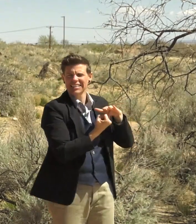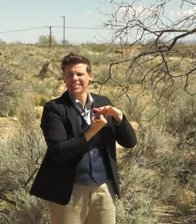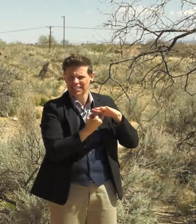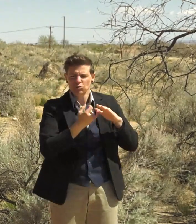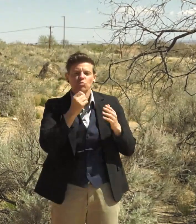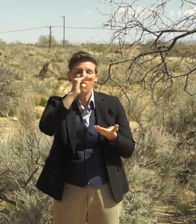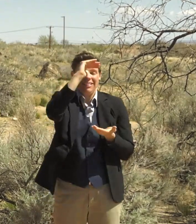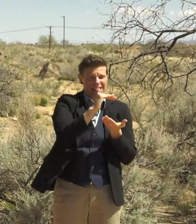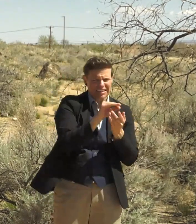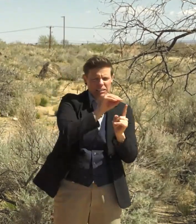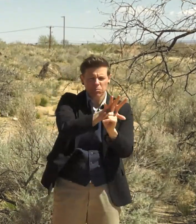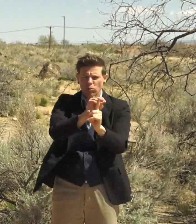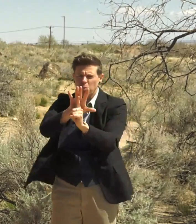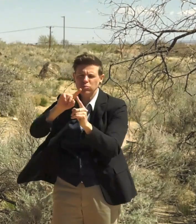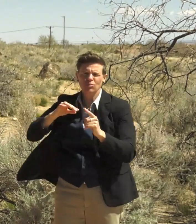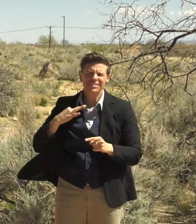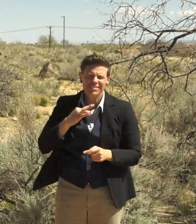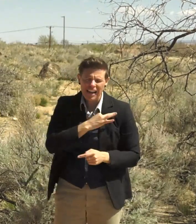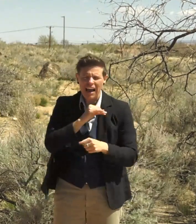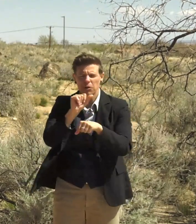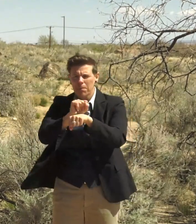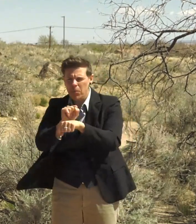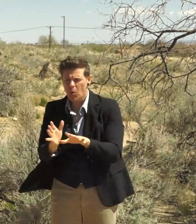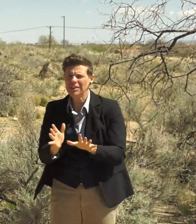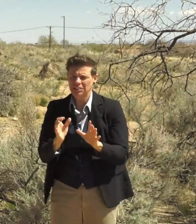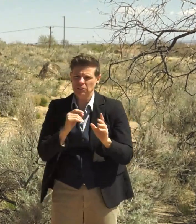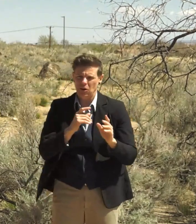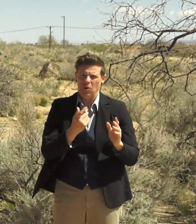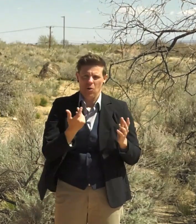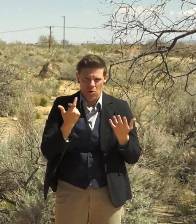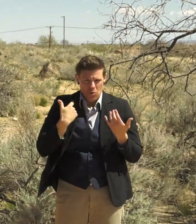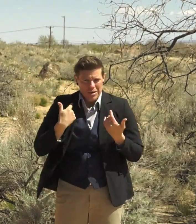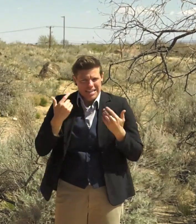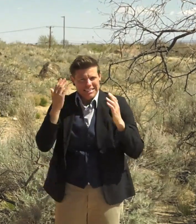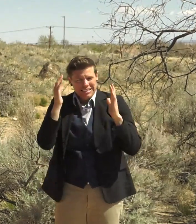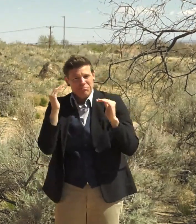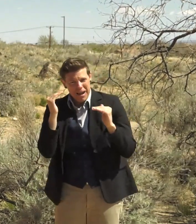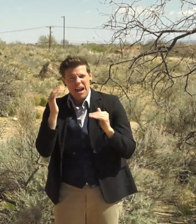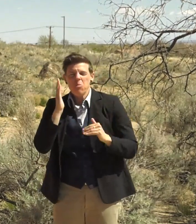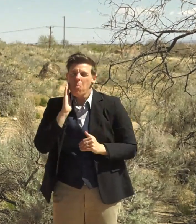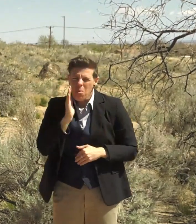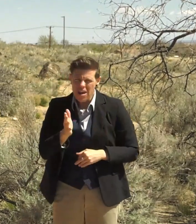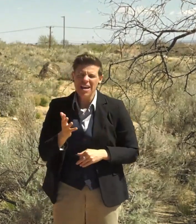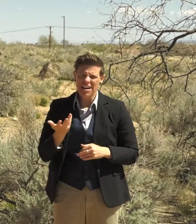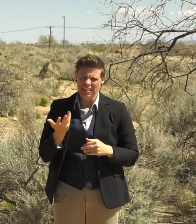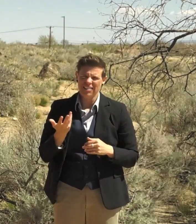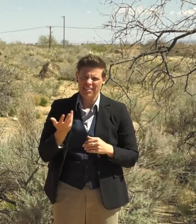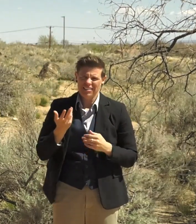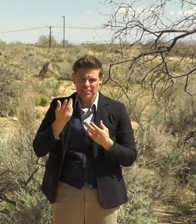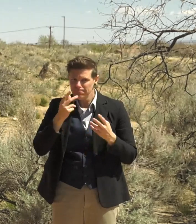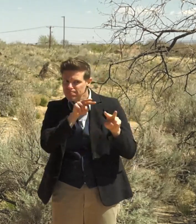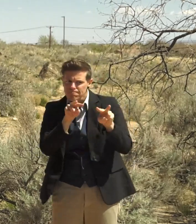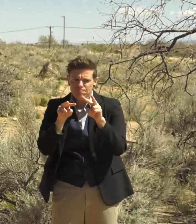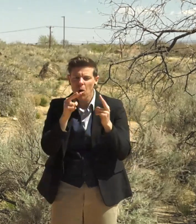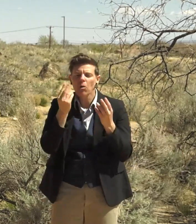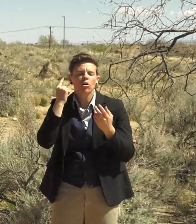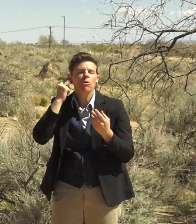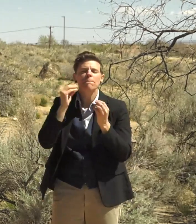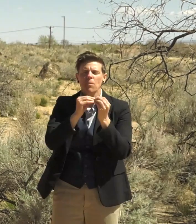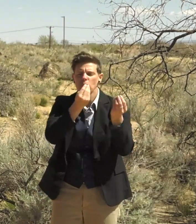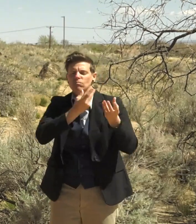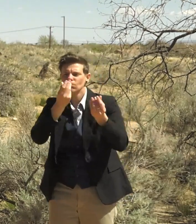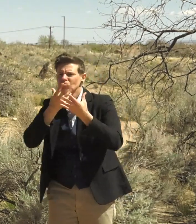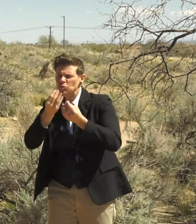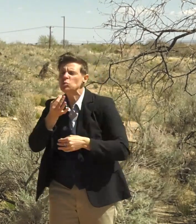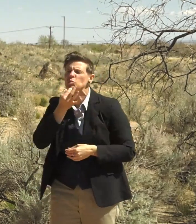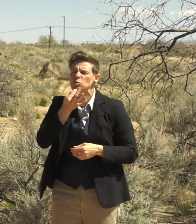additional risk in those facilities. So we do expect that we'll probably hear more about these cases. They're still working through that testing, and we'll just